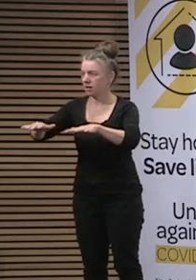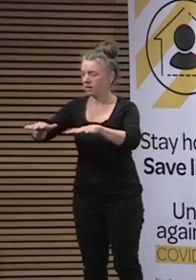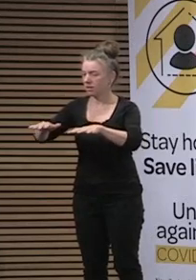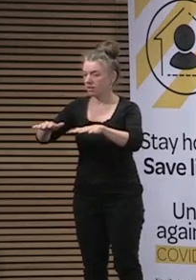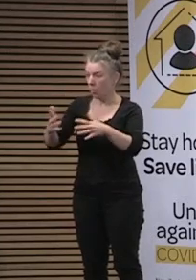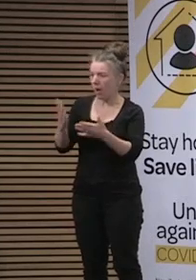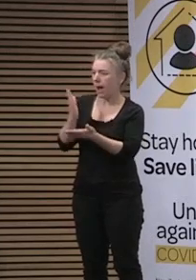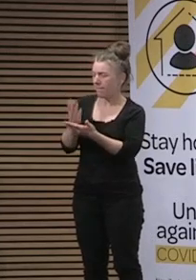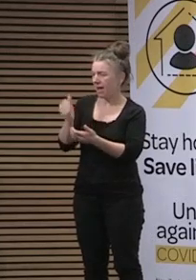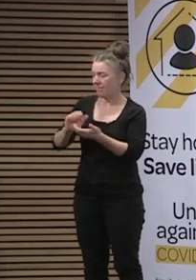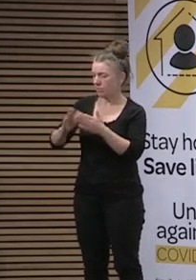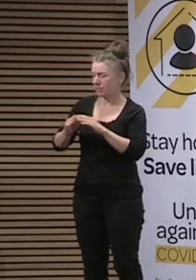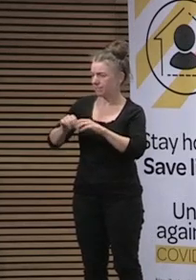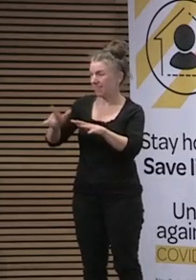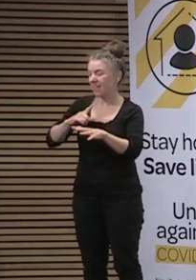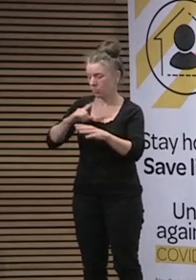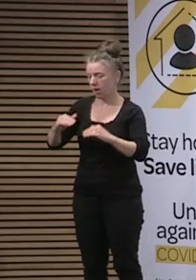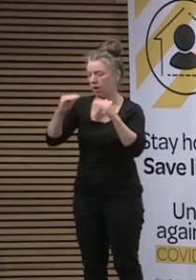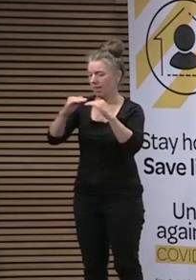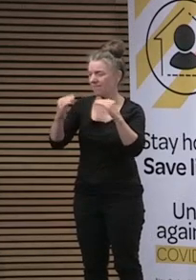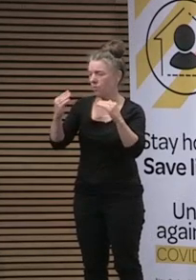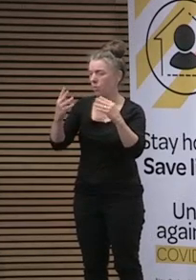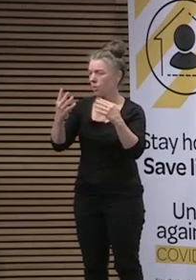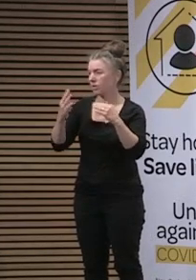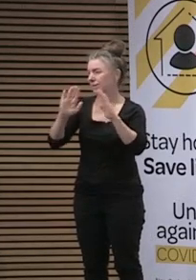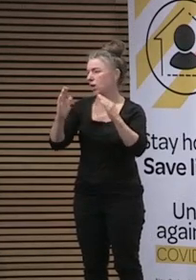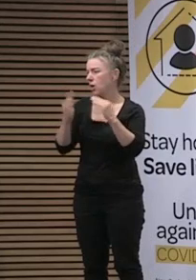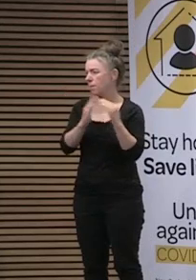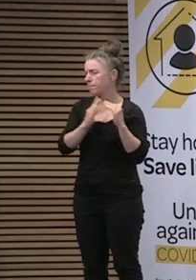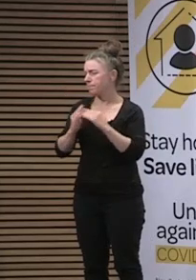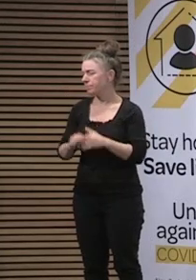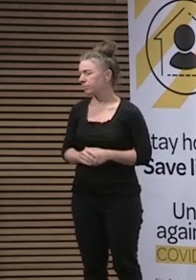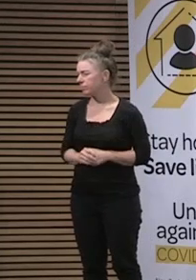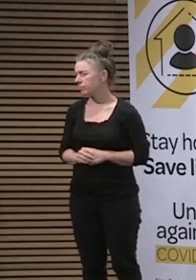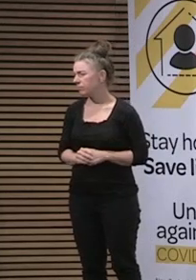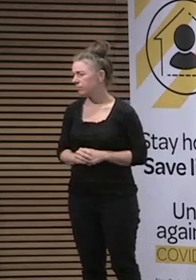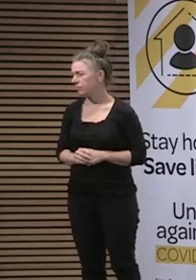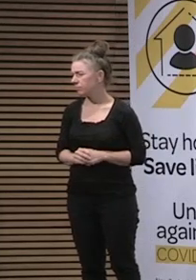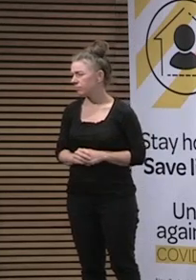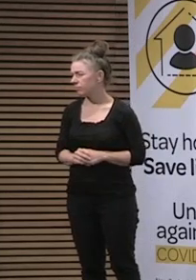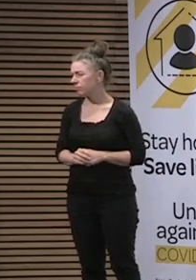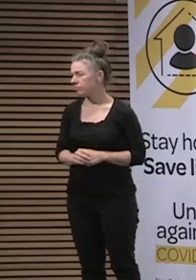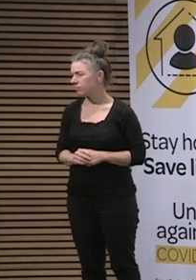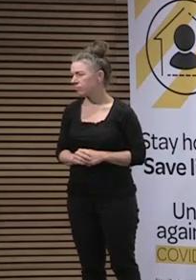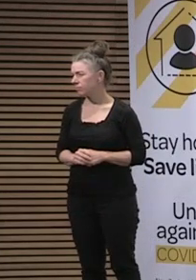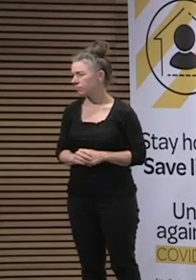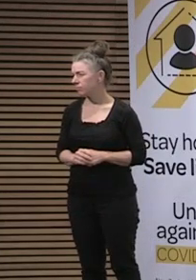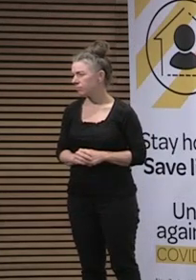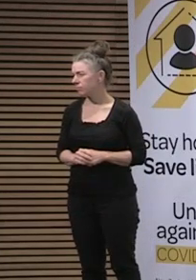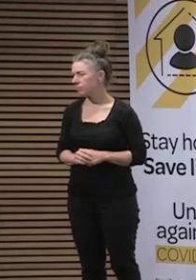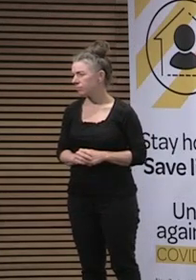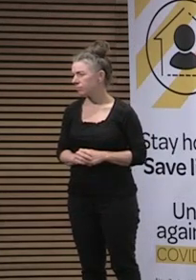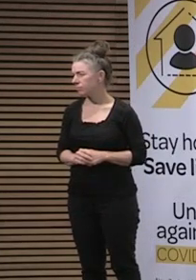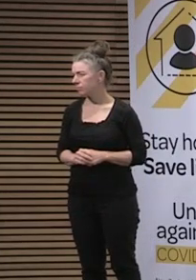community transmission. How many of the tests that are carried out each day, even sort of a rough idea, are carried out for people who don't have a history